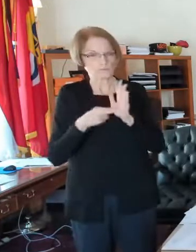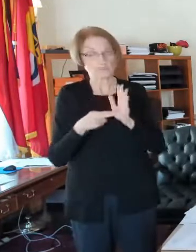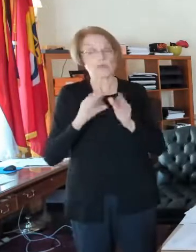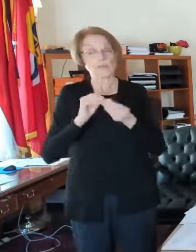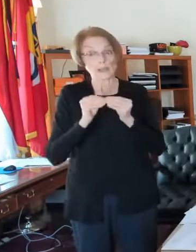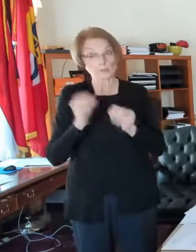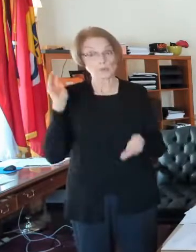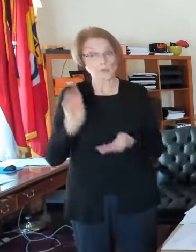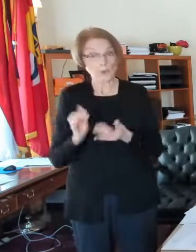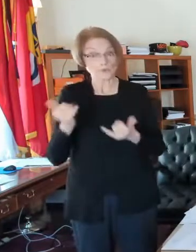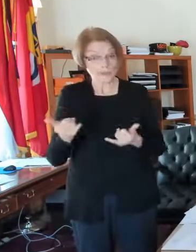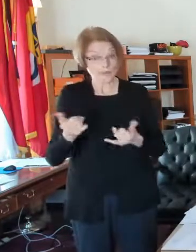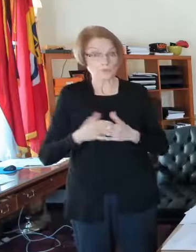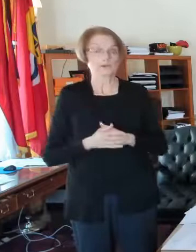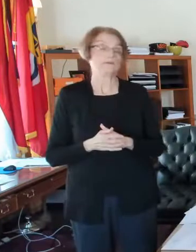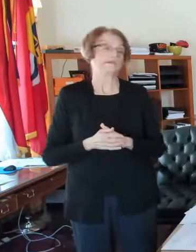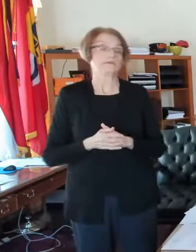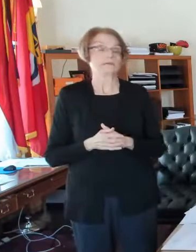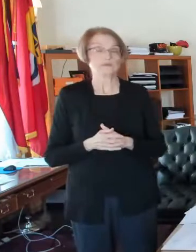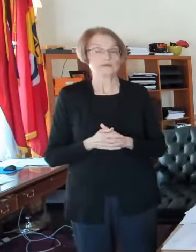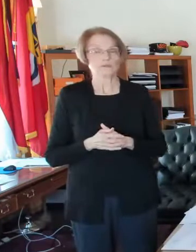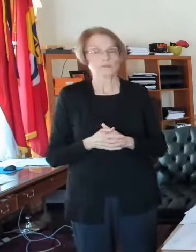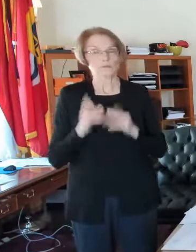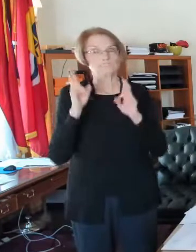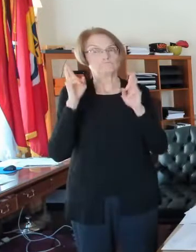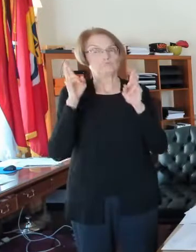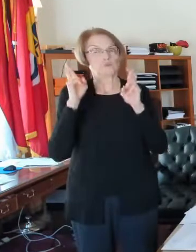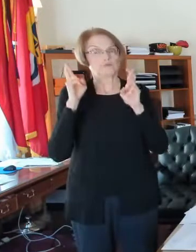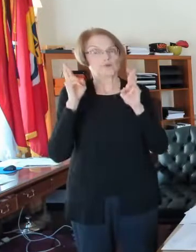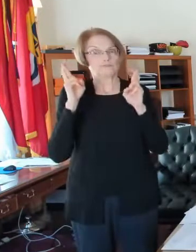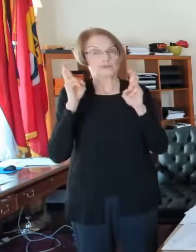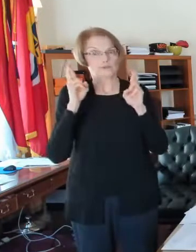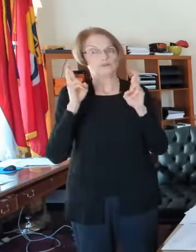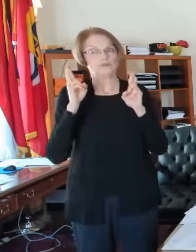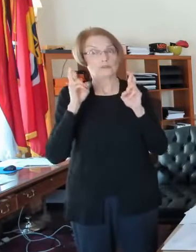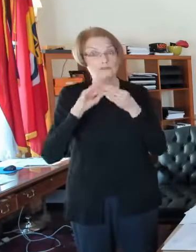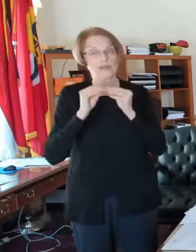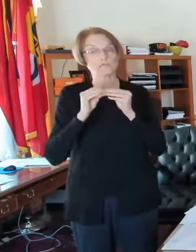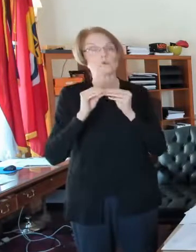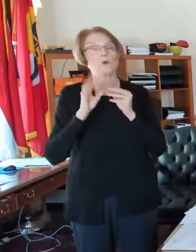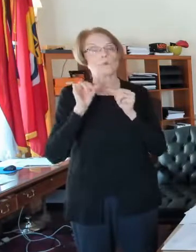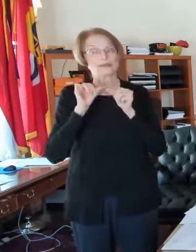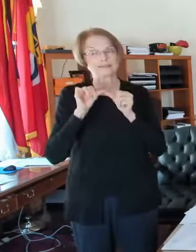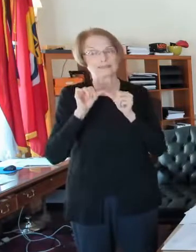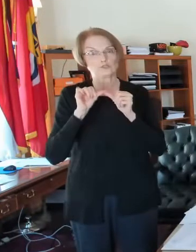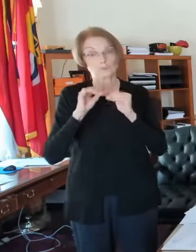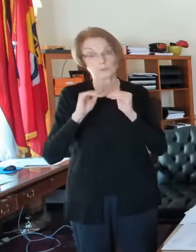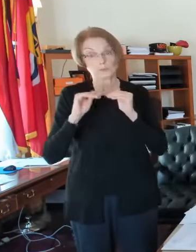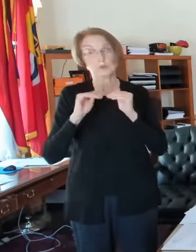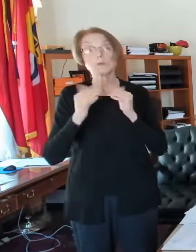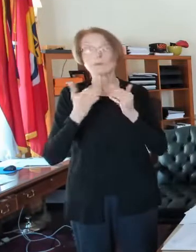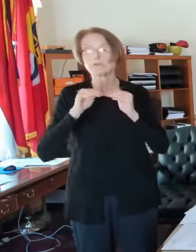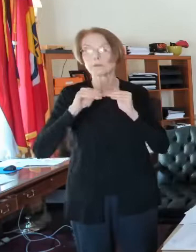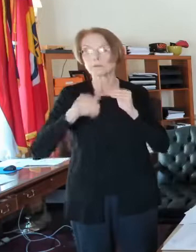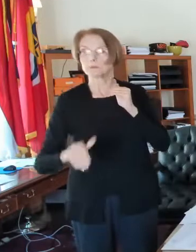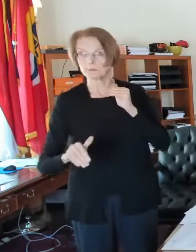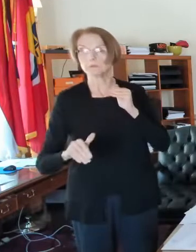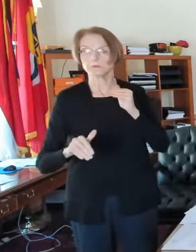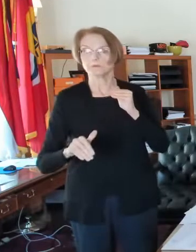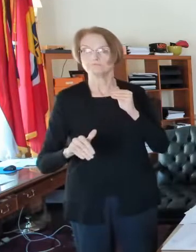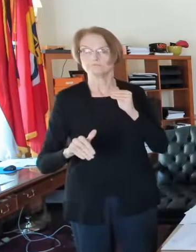now, and we are crossing our fingers that those numbers will be sustained and even move lower.